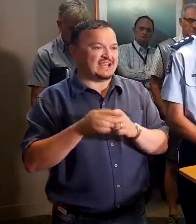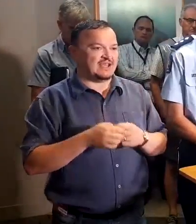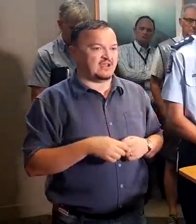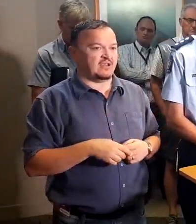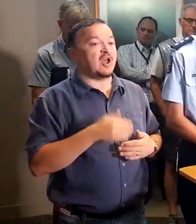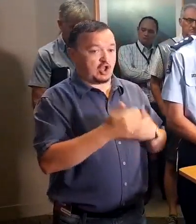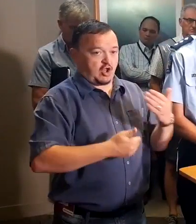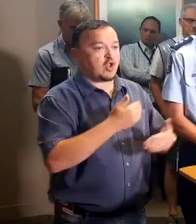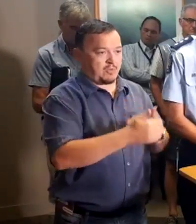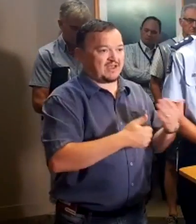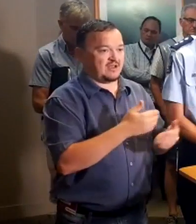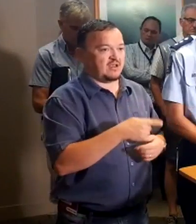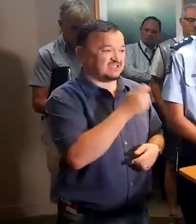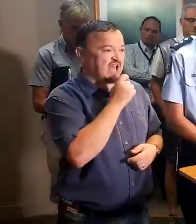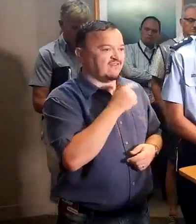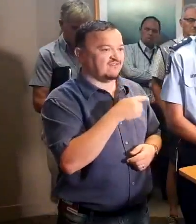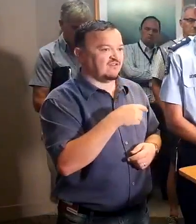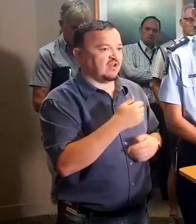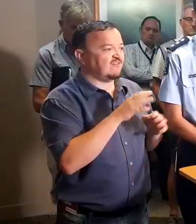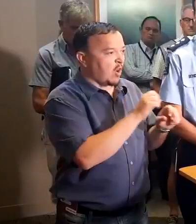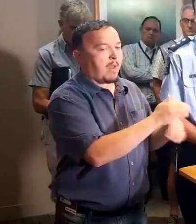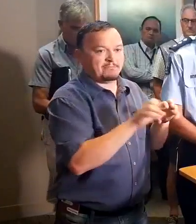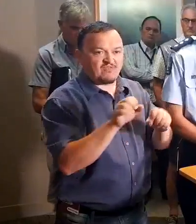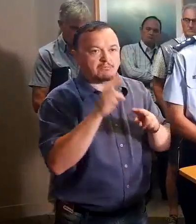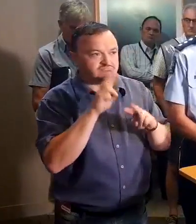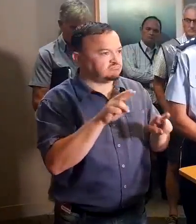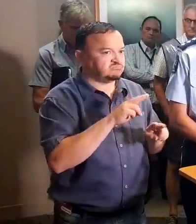up inquiries in relation to those investigations.